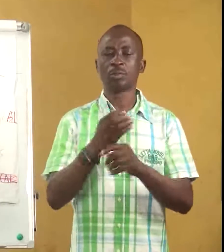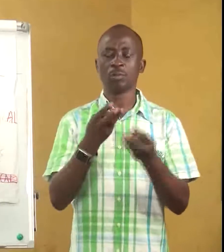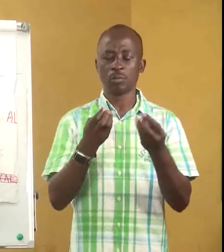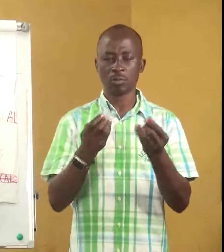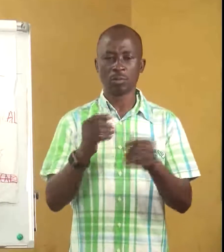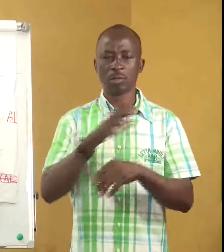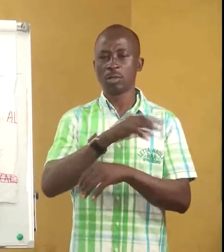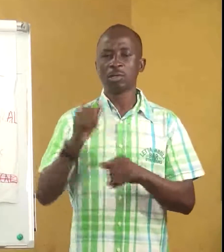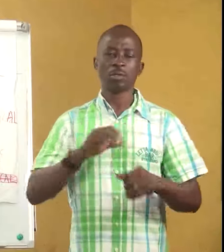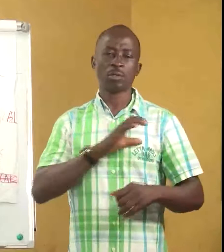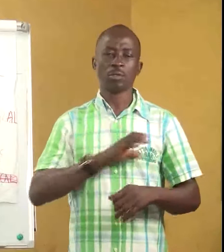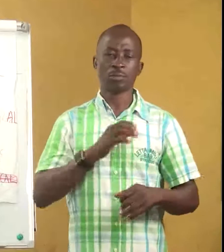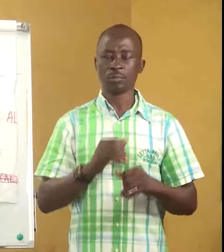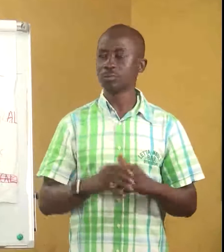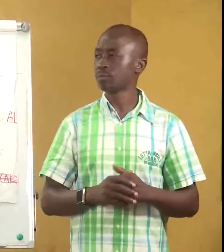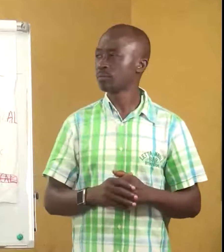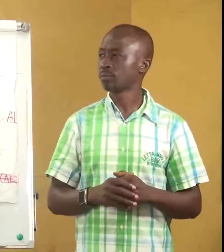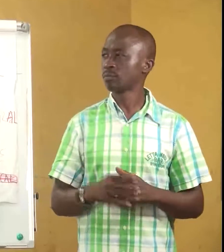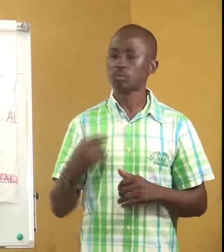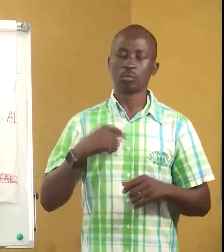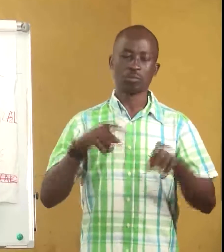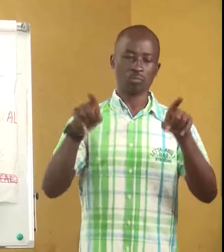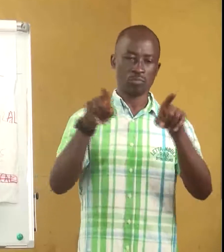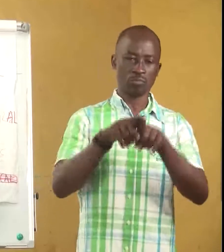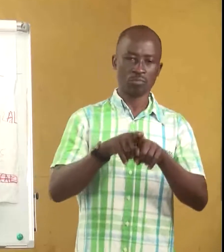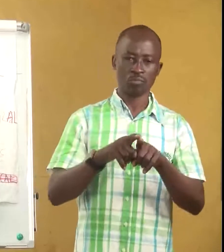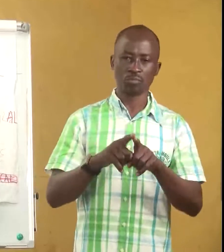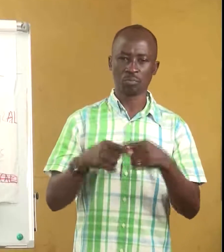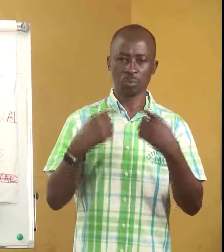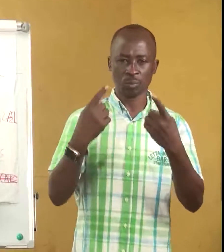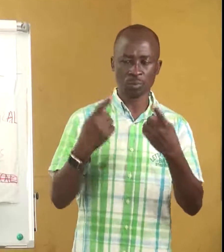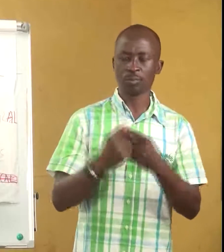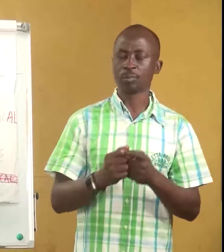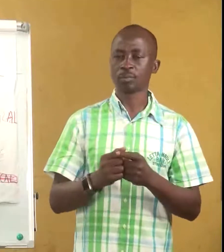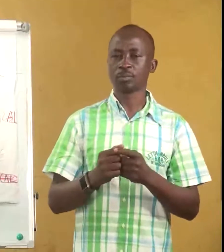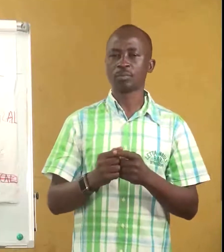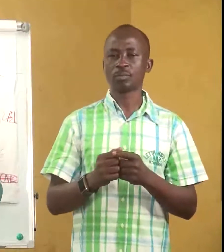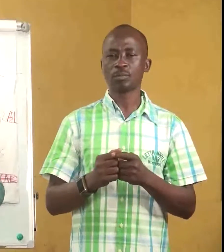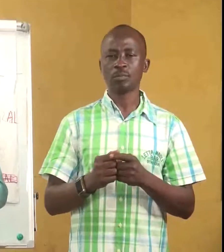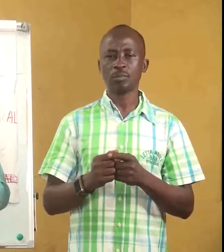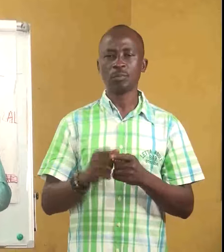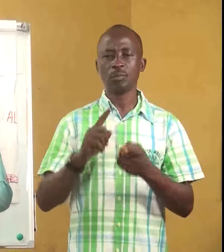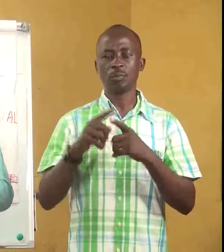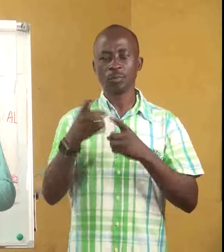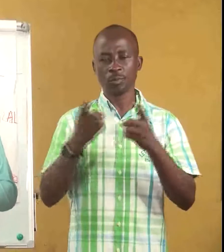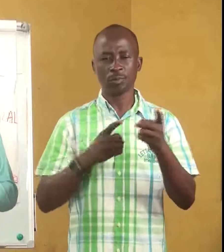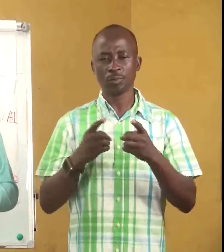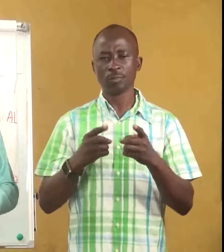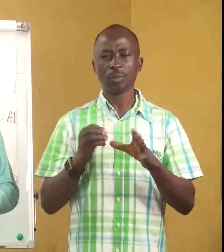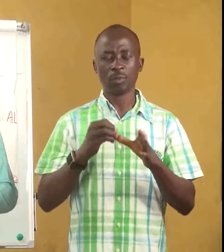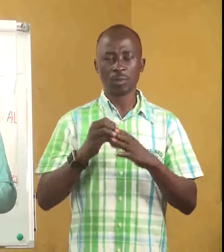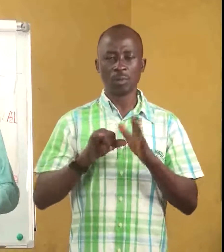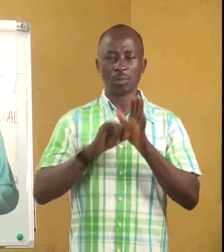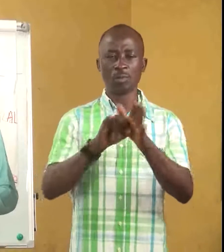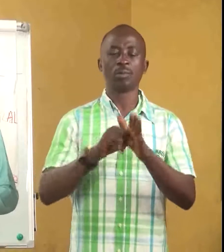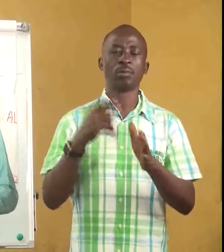their characteristics. We also went to the extent to define or identify